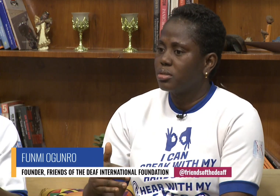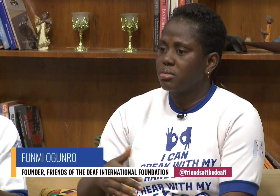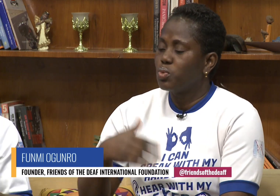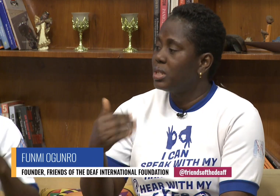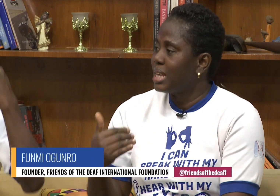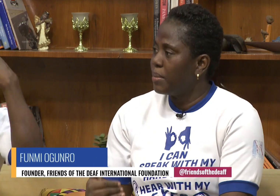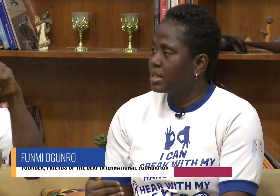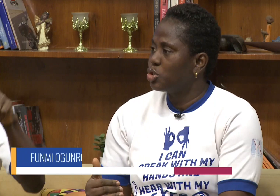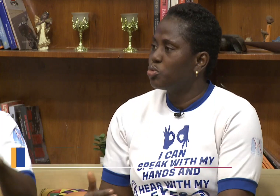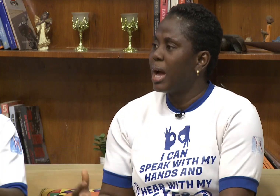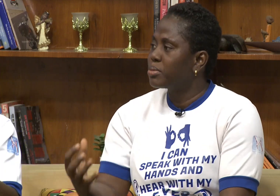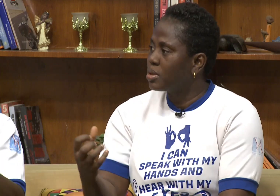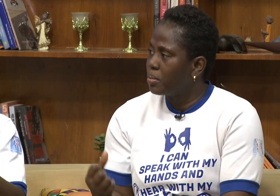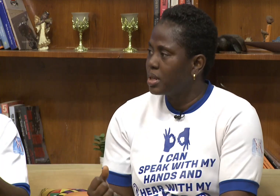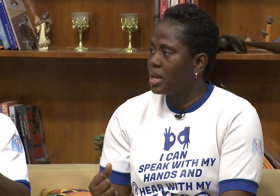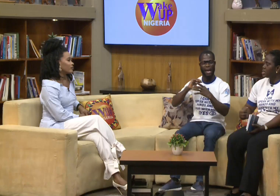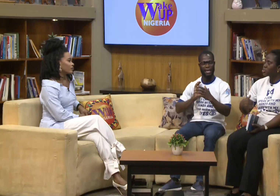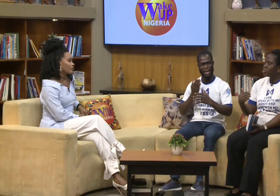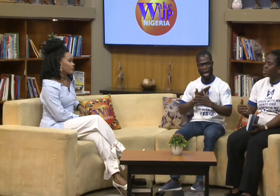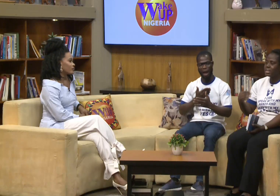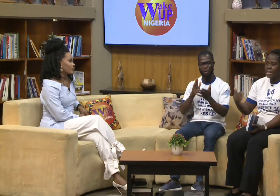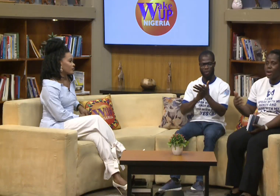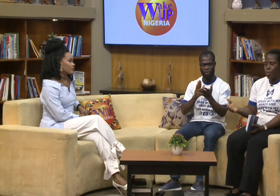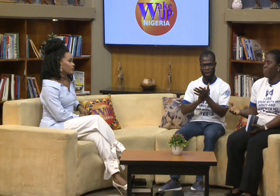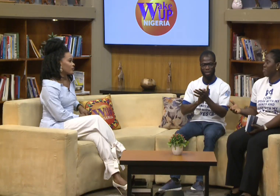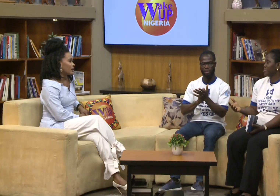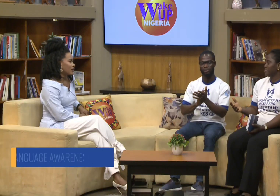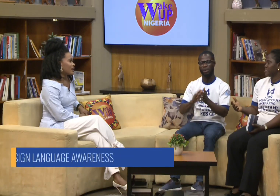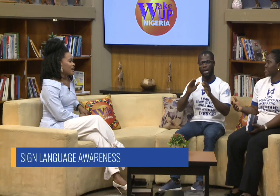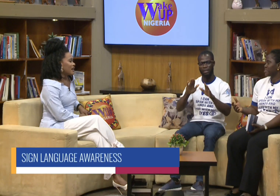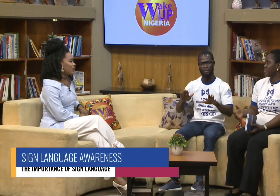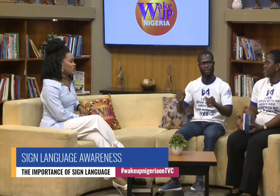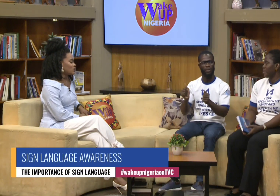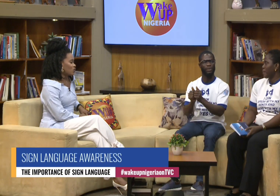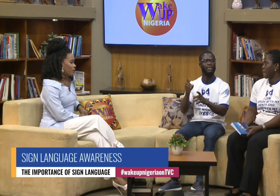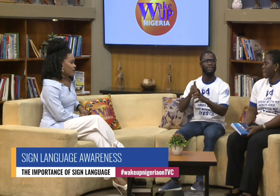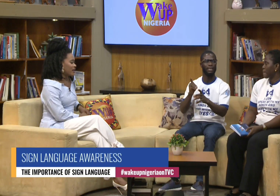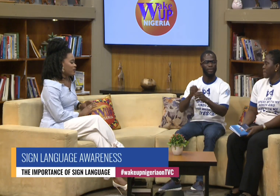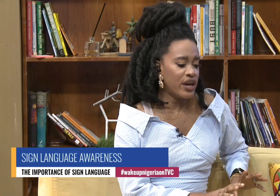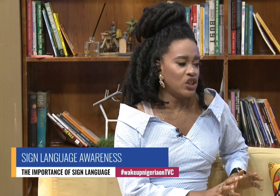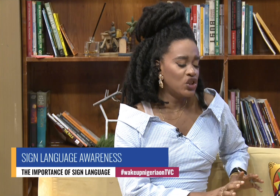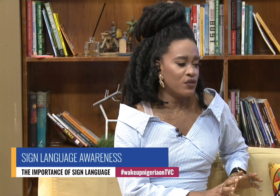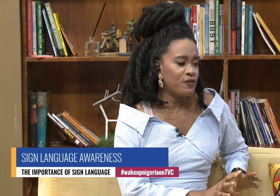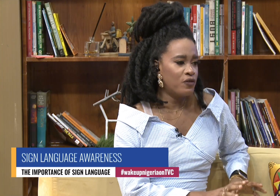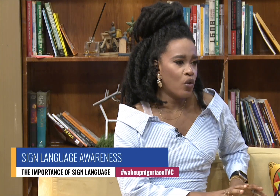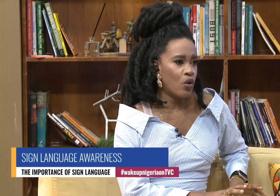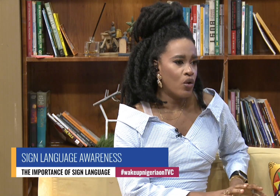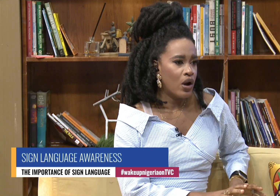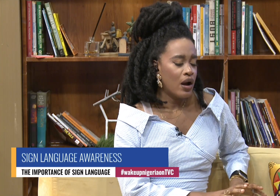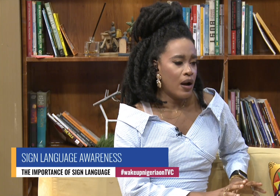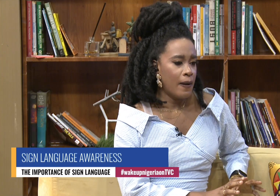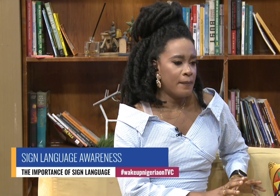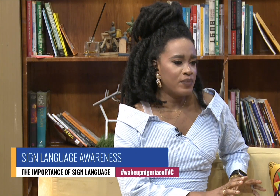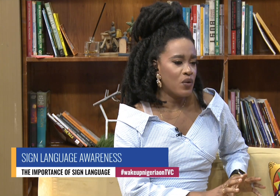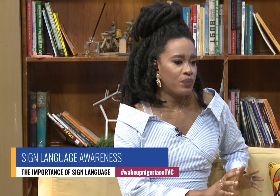children with disability should be absorbed in schools near home. Yeah. Now let's talk about the education for